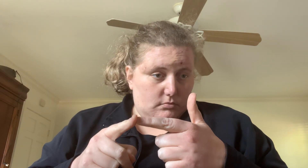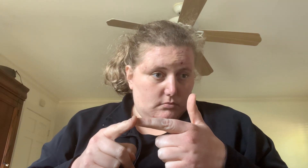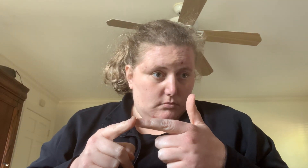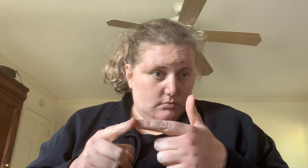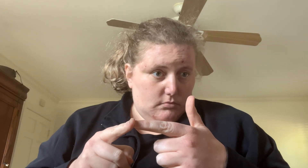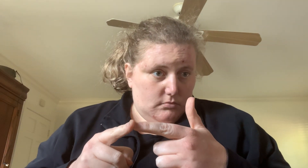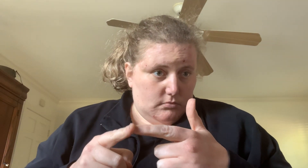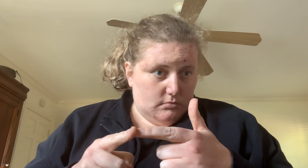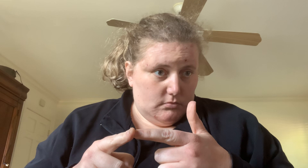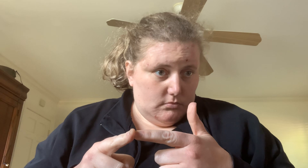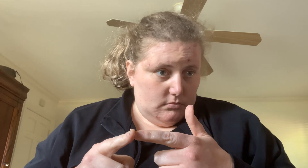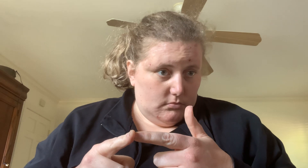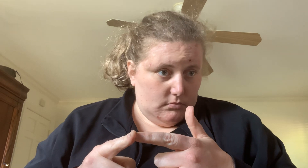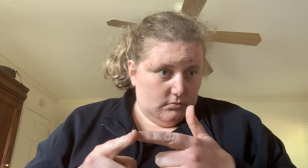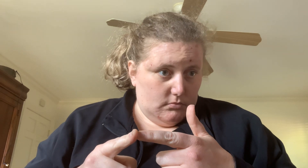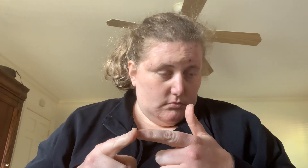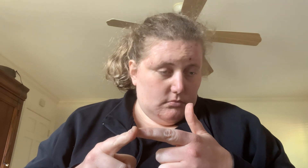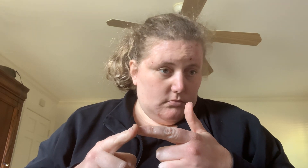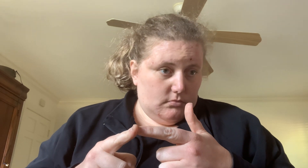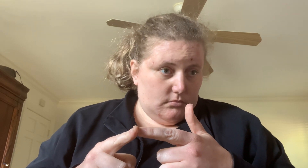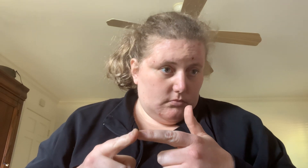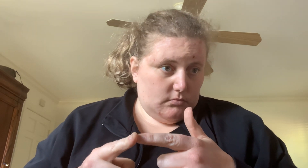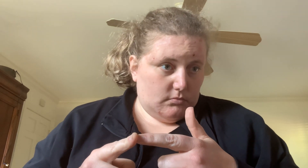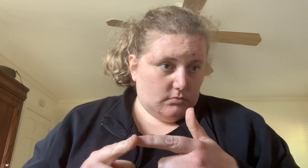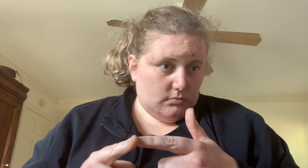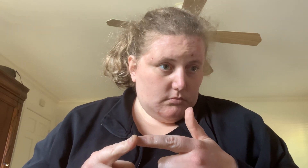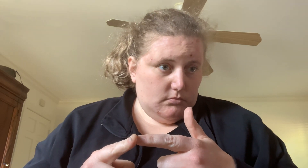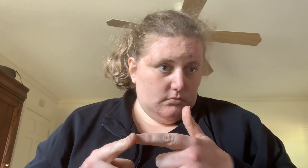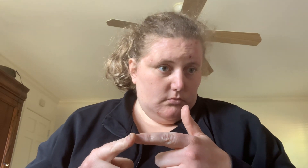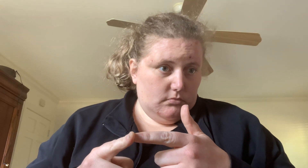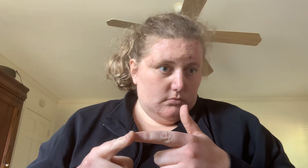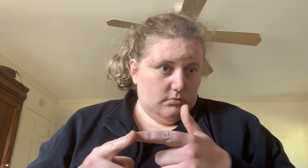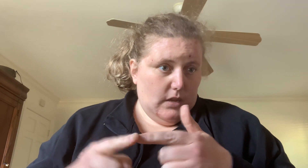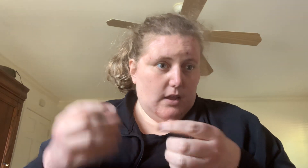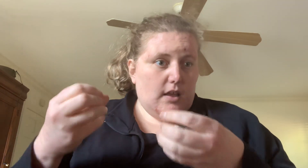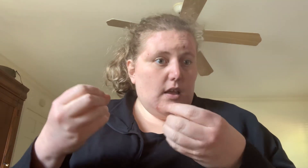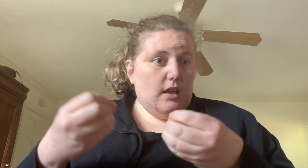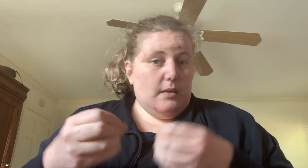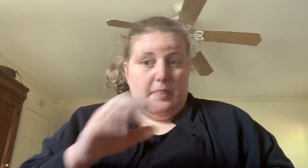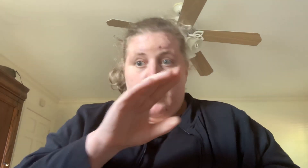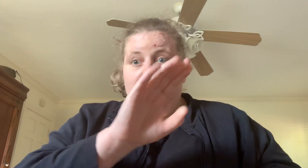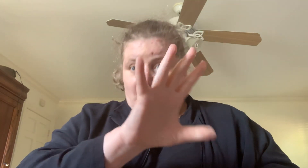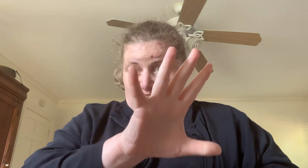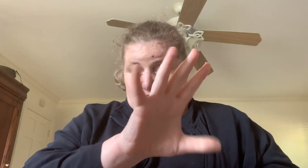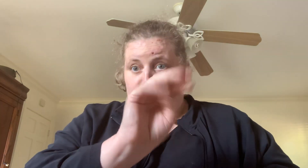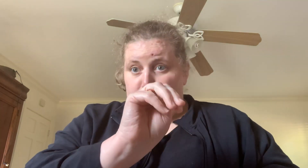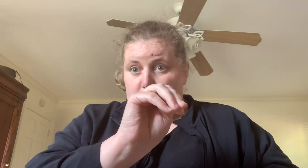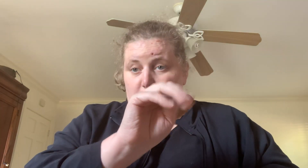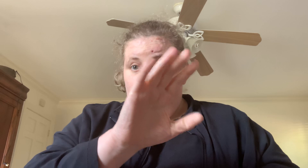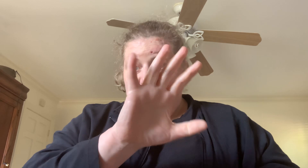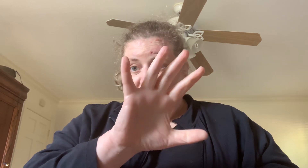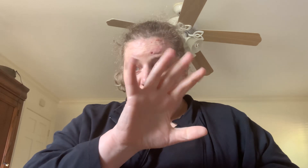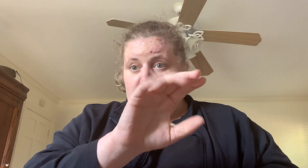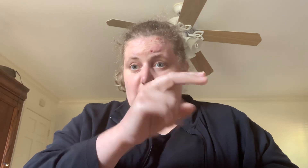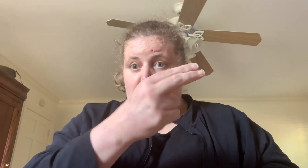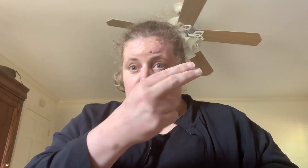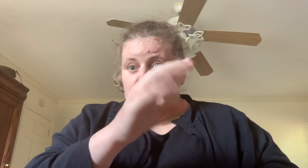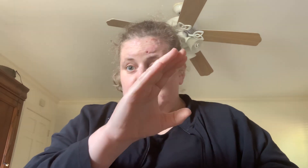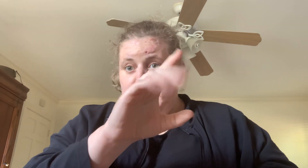then we have to know, well, how many grams is that? We know that there is 36.46 grams of HCl in